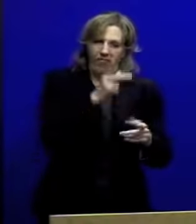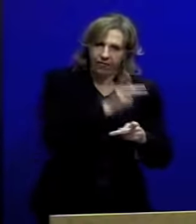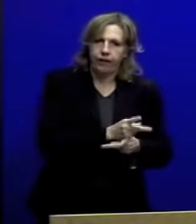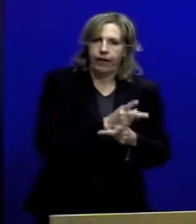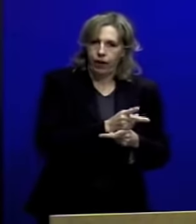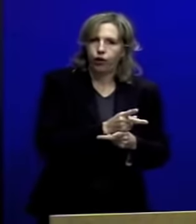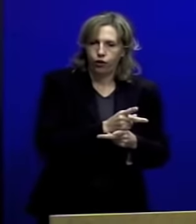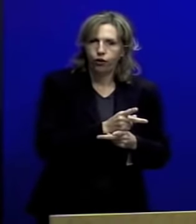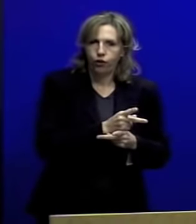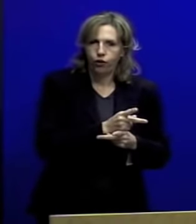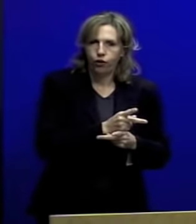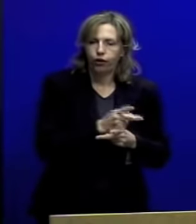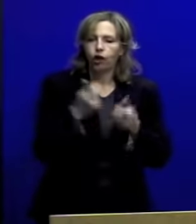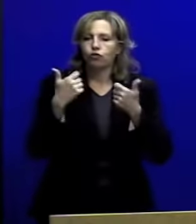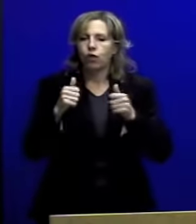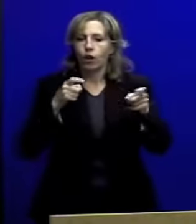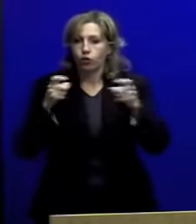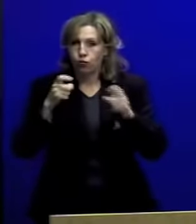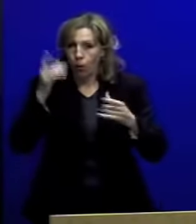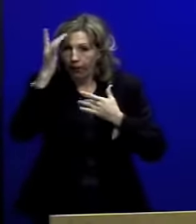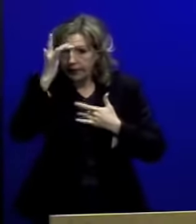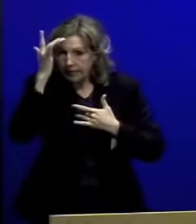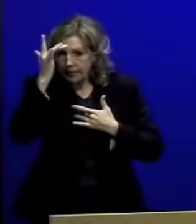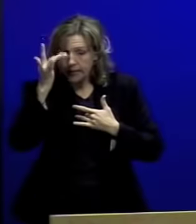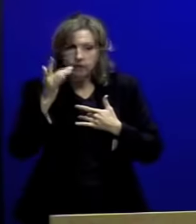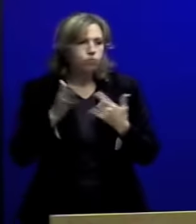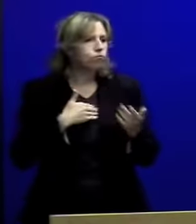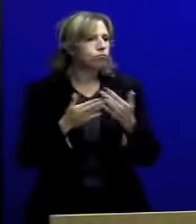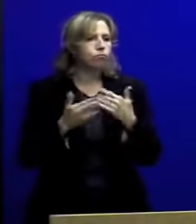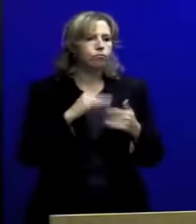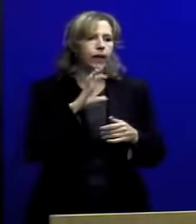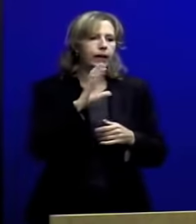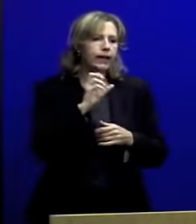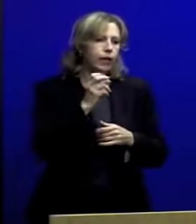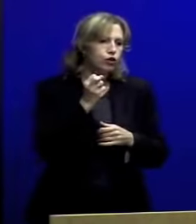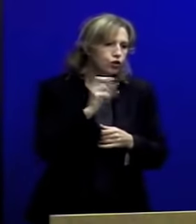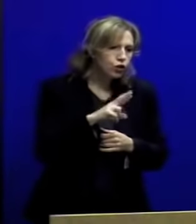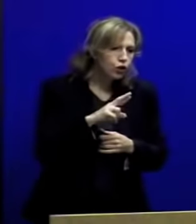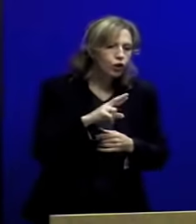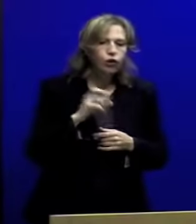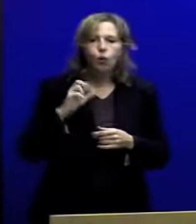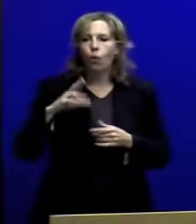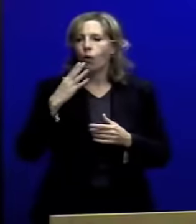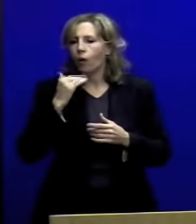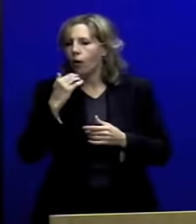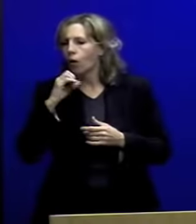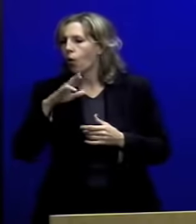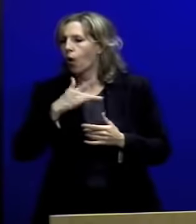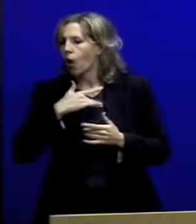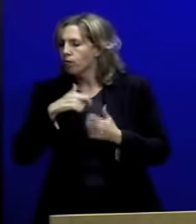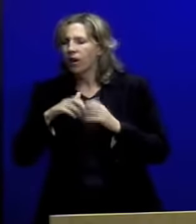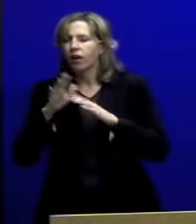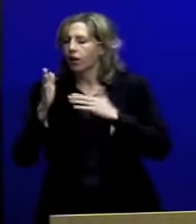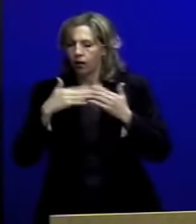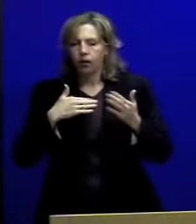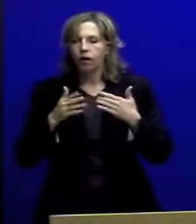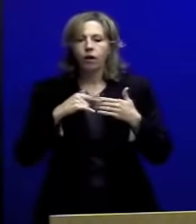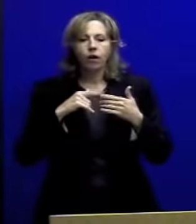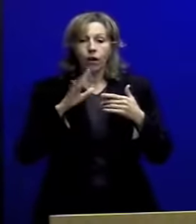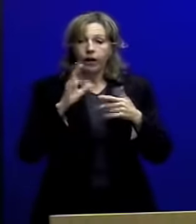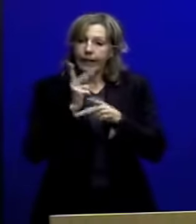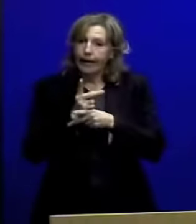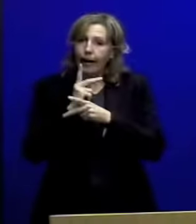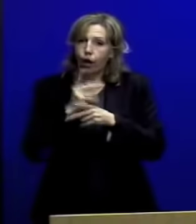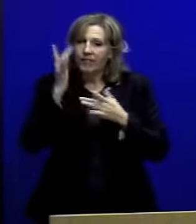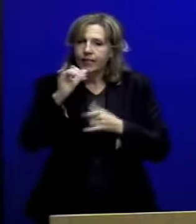disease, whether it's cancer or other diseases, is the total focus of care. And that care needs to go